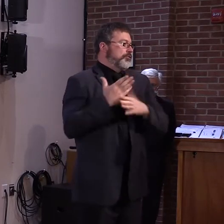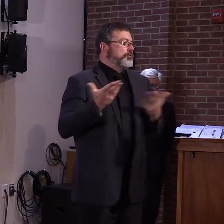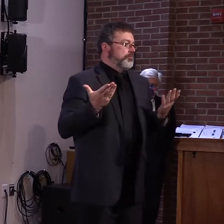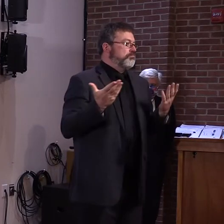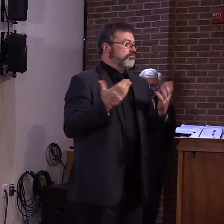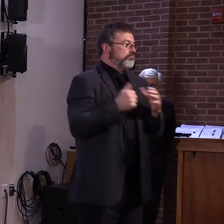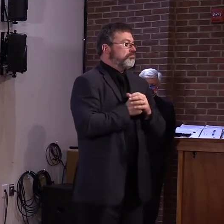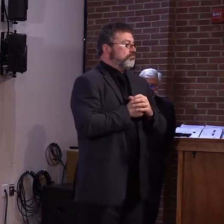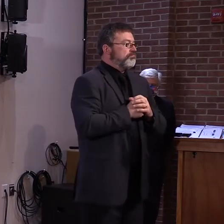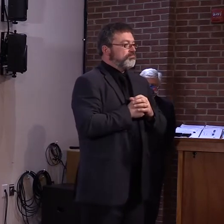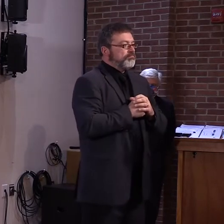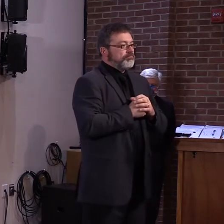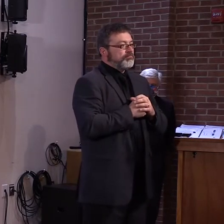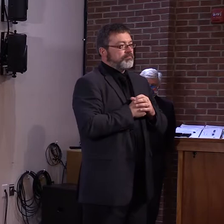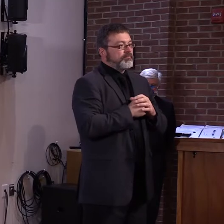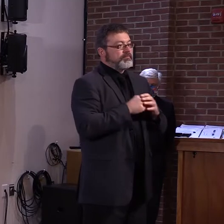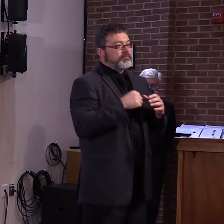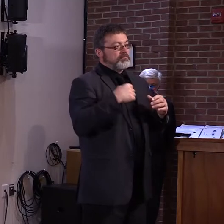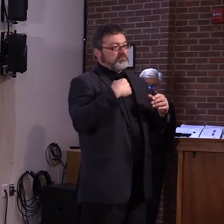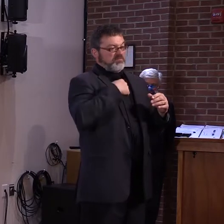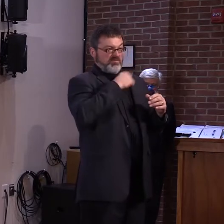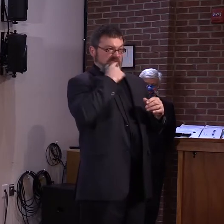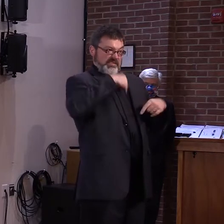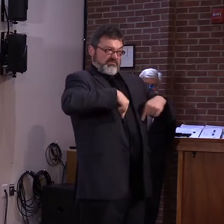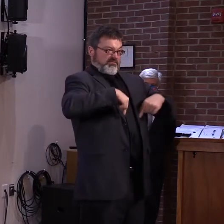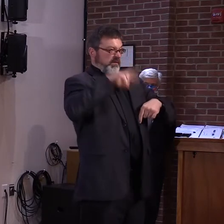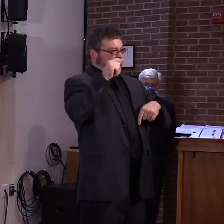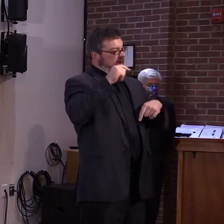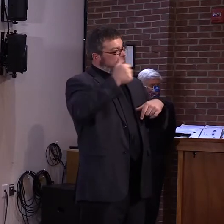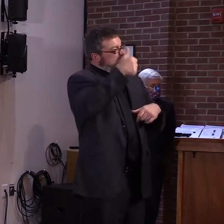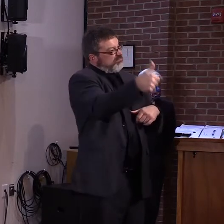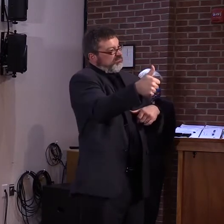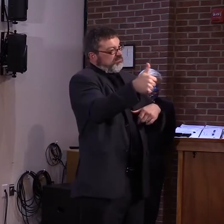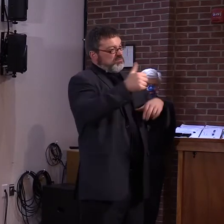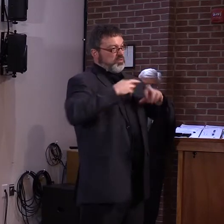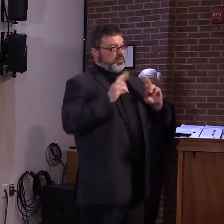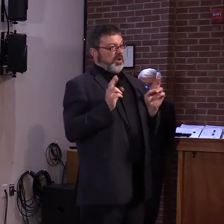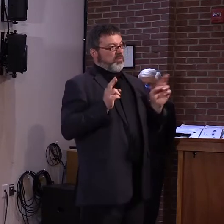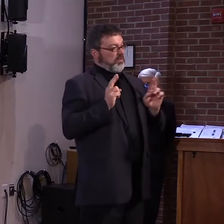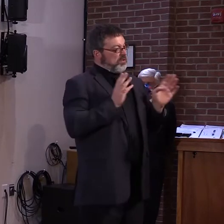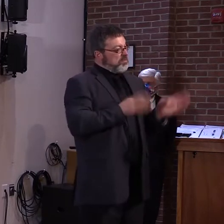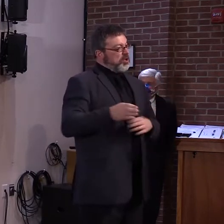We're pretty well prepared to begin with, and we'll be ready when the vaccine is. Thank you.